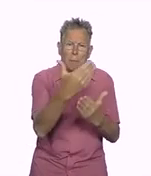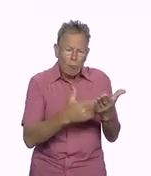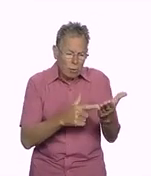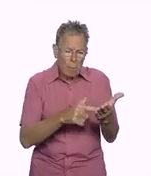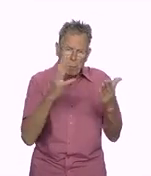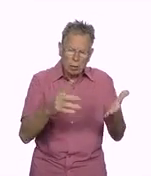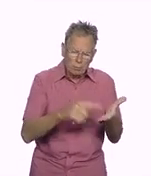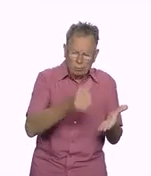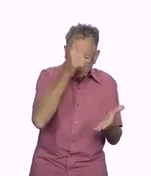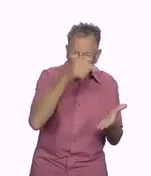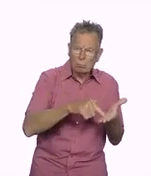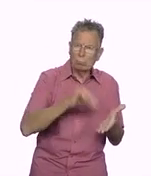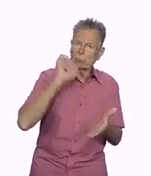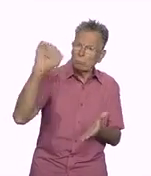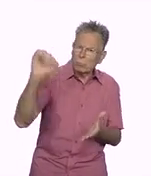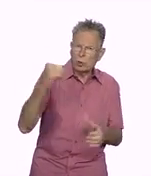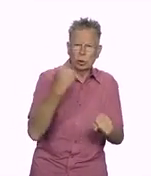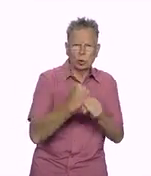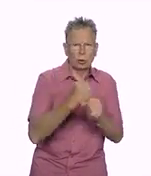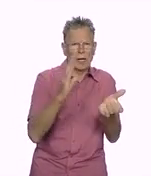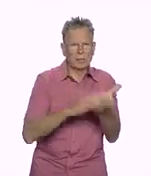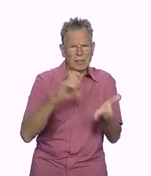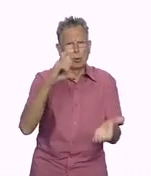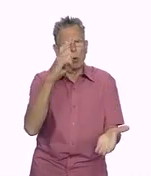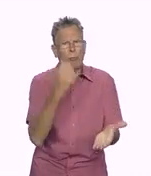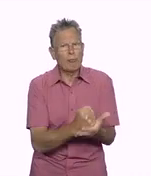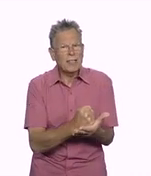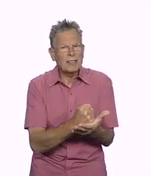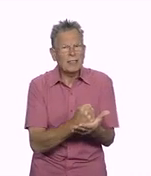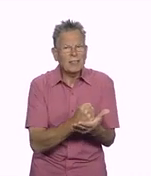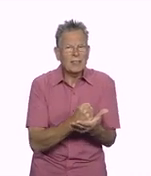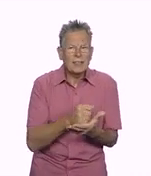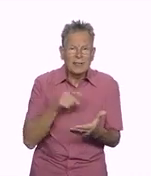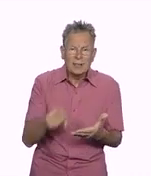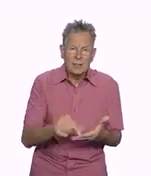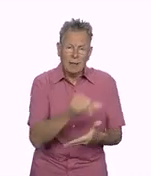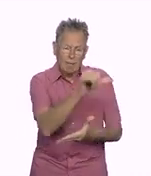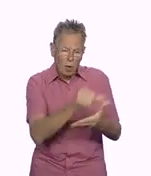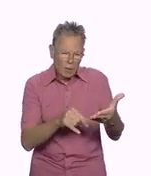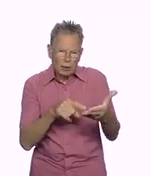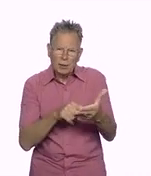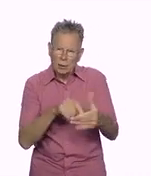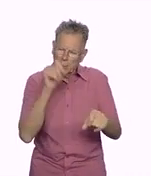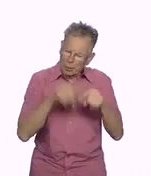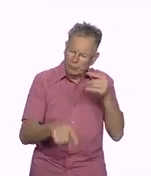The material must be acknowledged as GMC copyright and the document title specified.